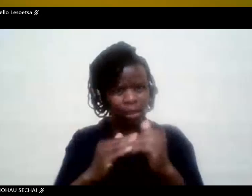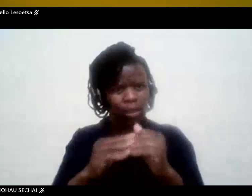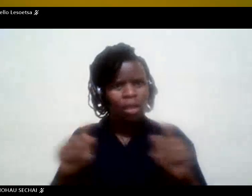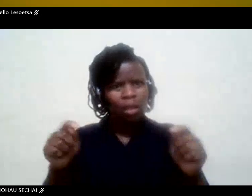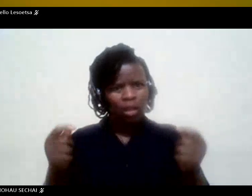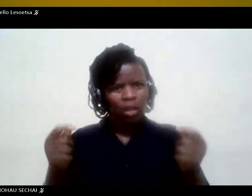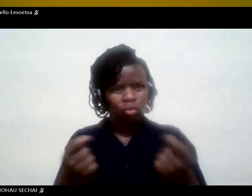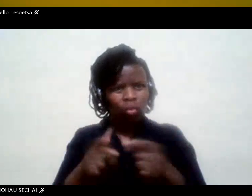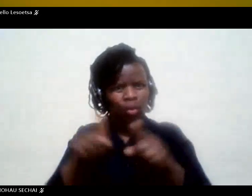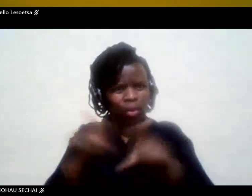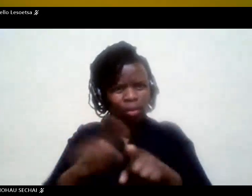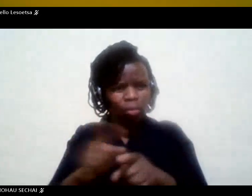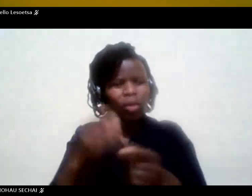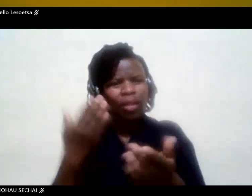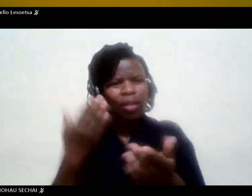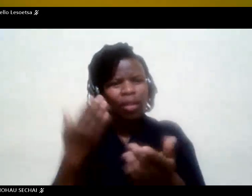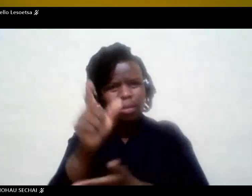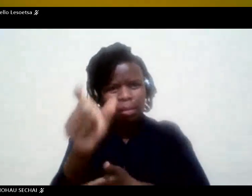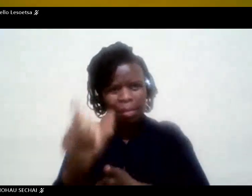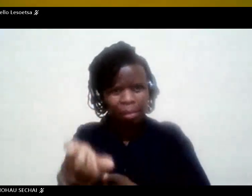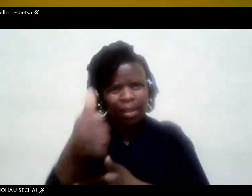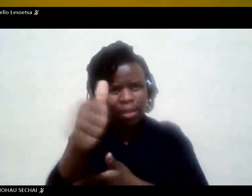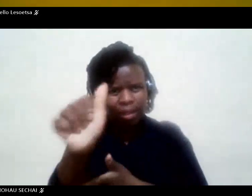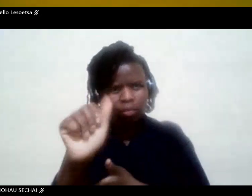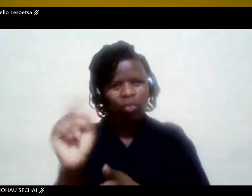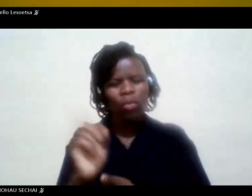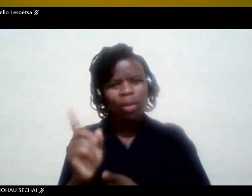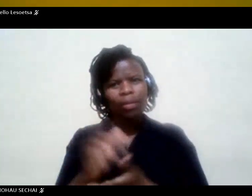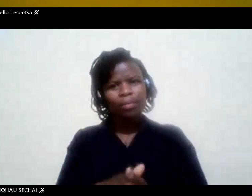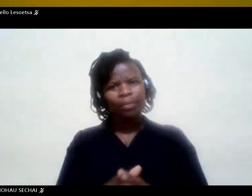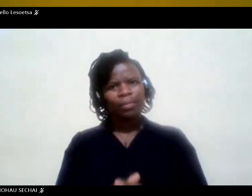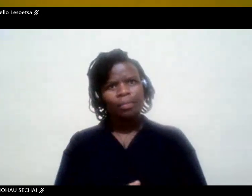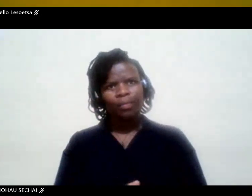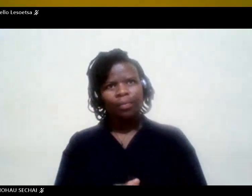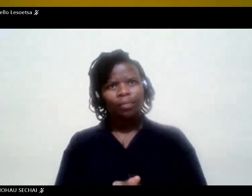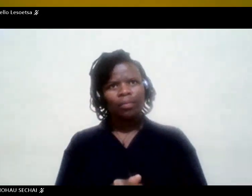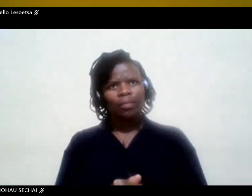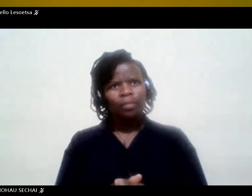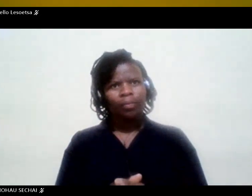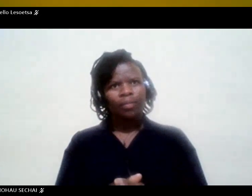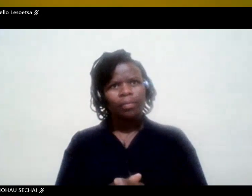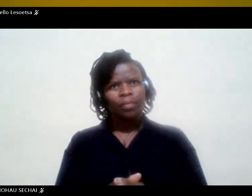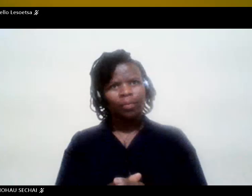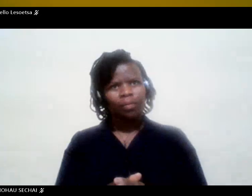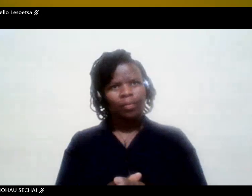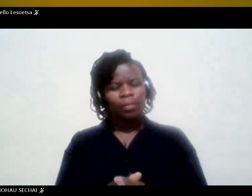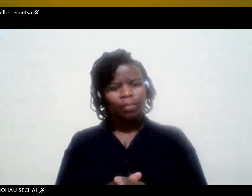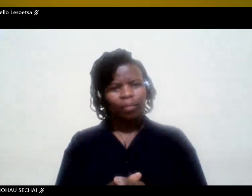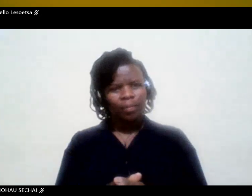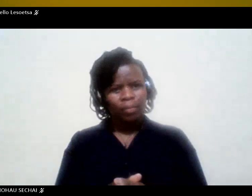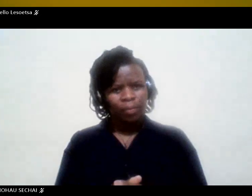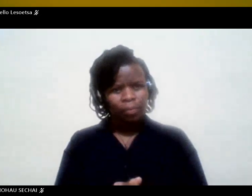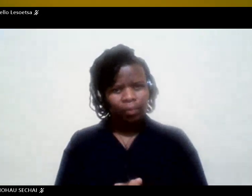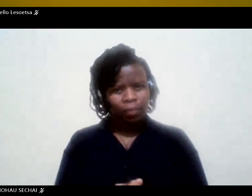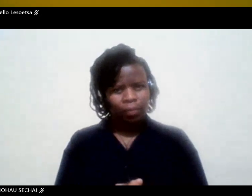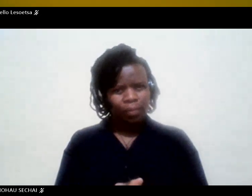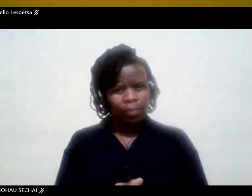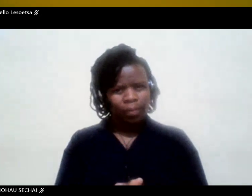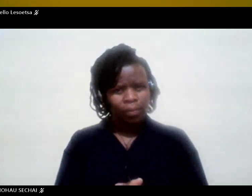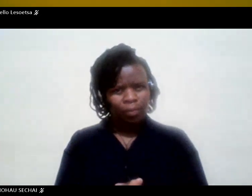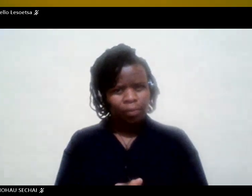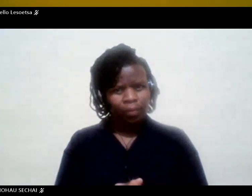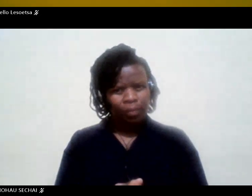It might be the person has familiarized themselves with the route, but someone who's taking out garbage decides